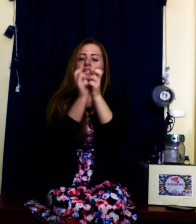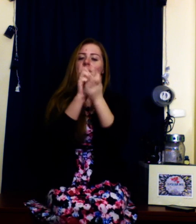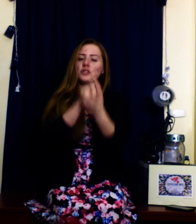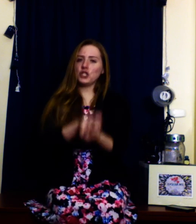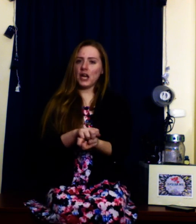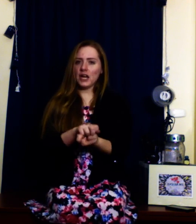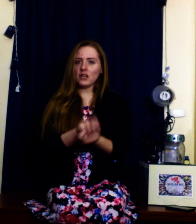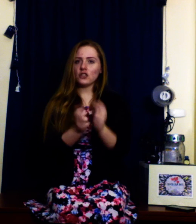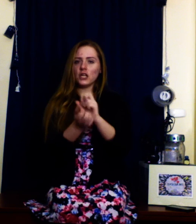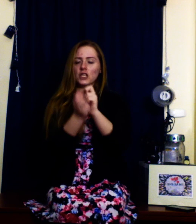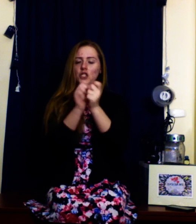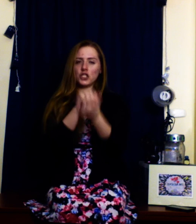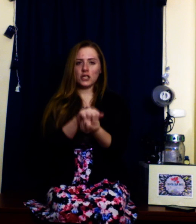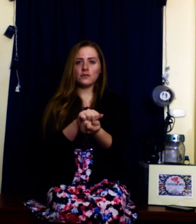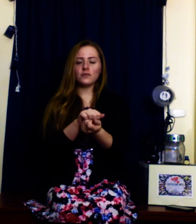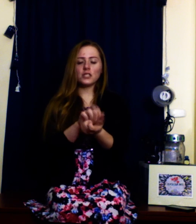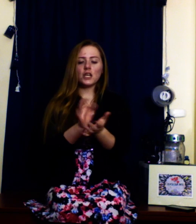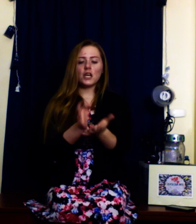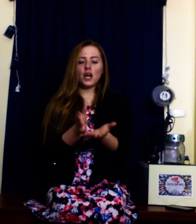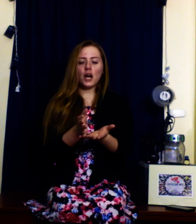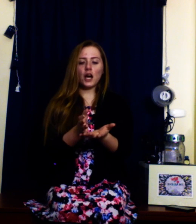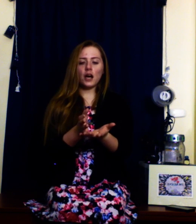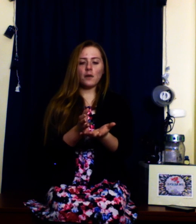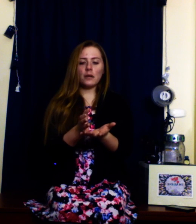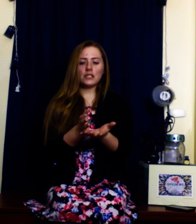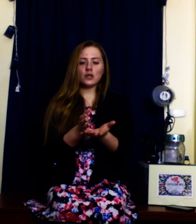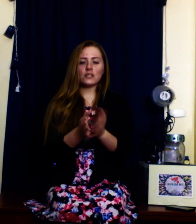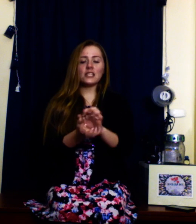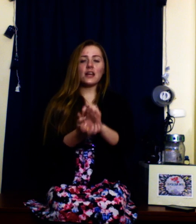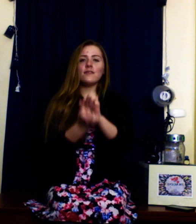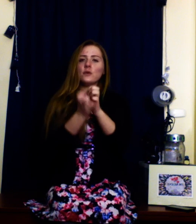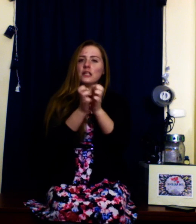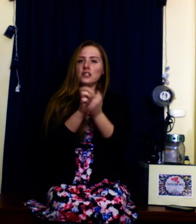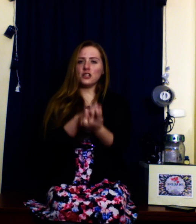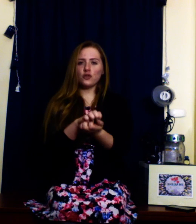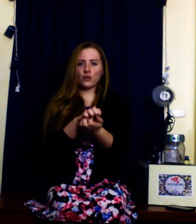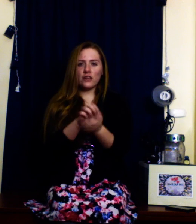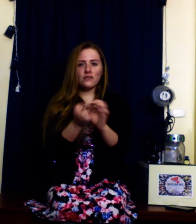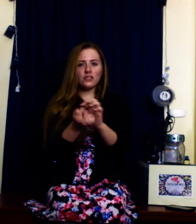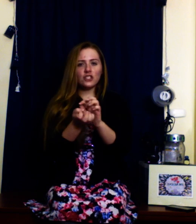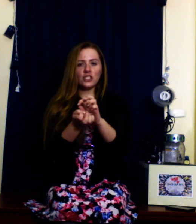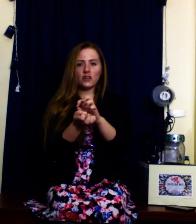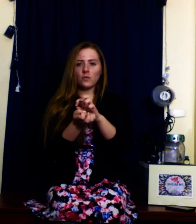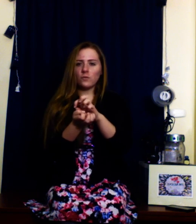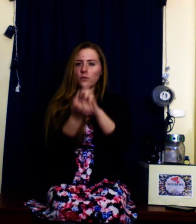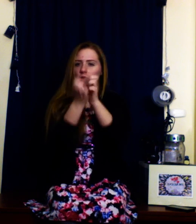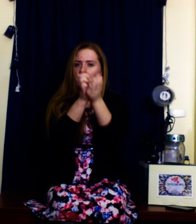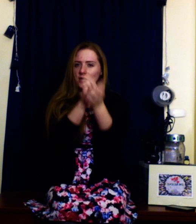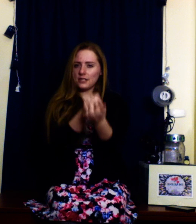for change, shift. And so instead of doing drift, she